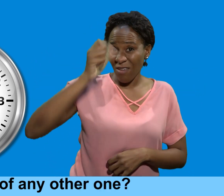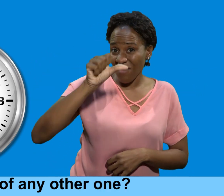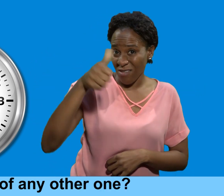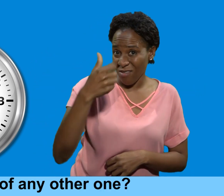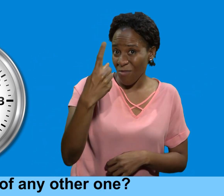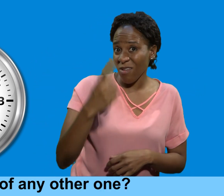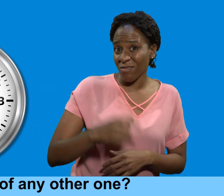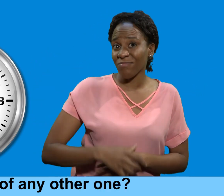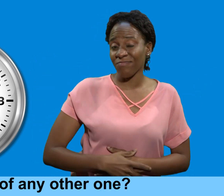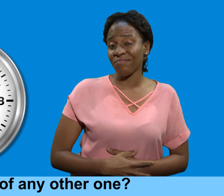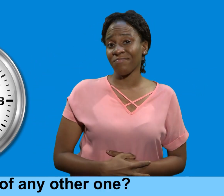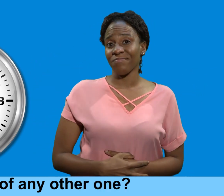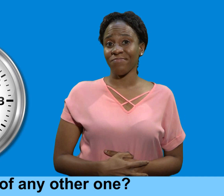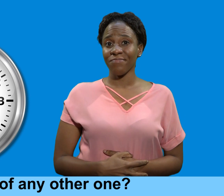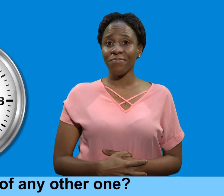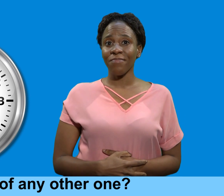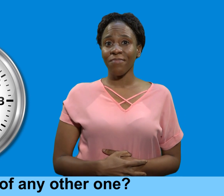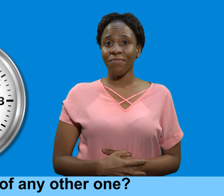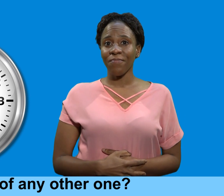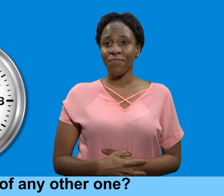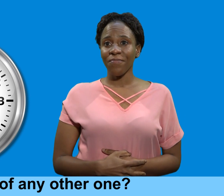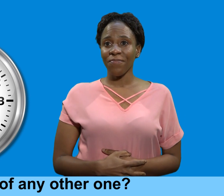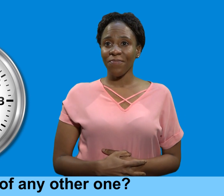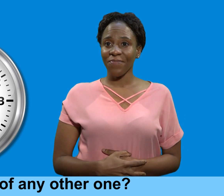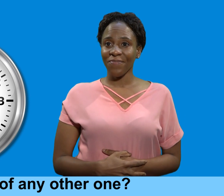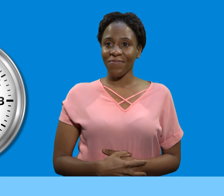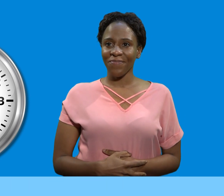Can you think of any other one?